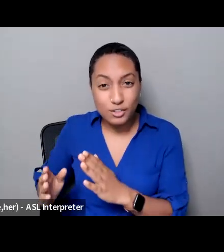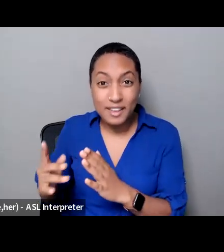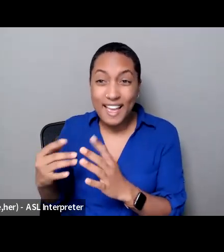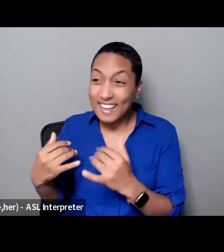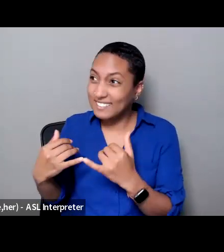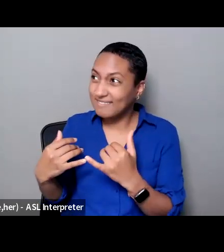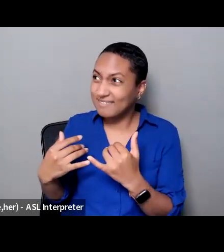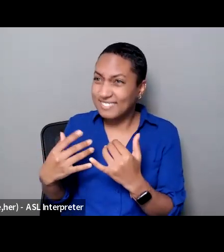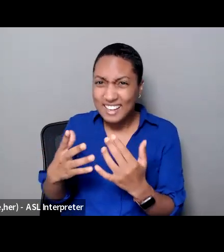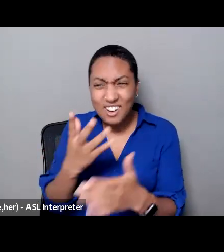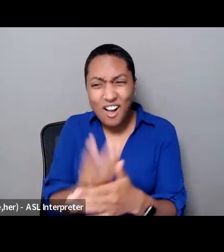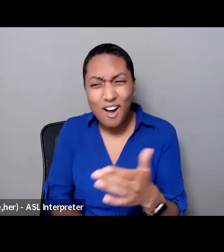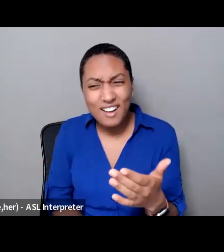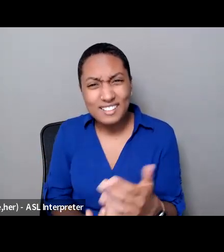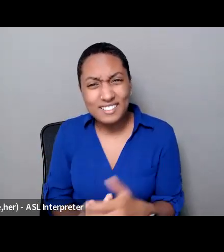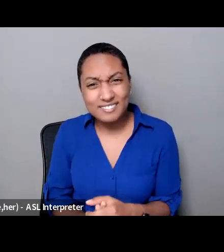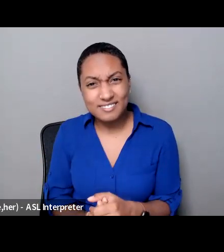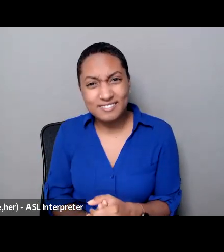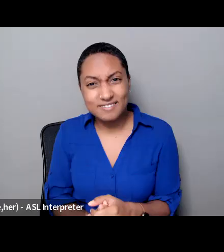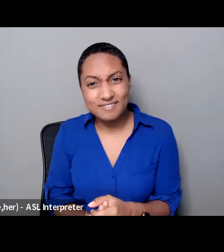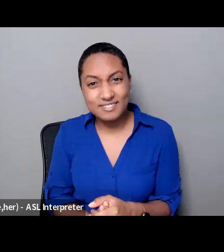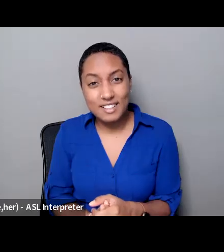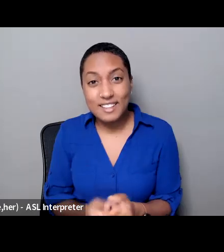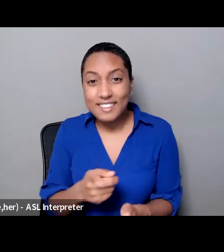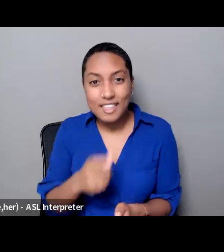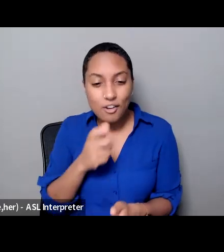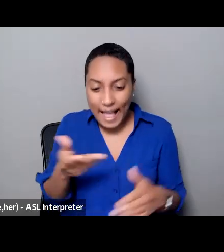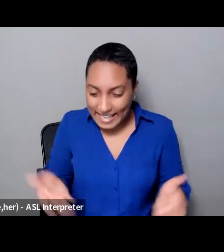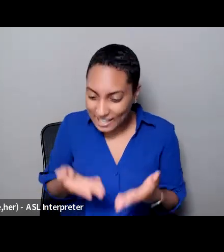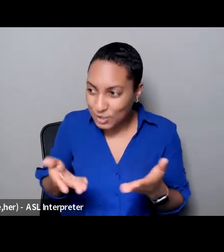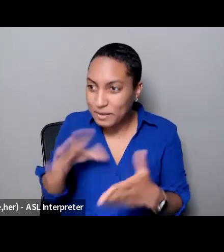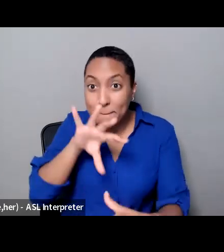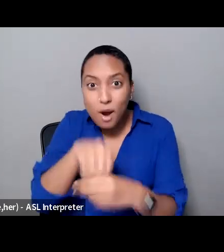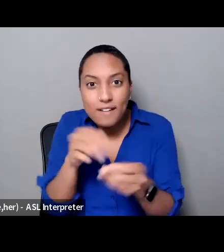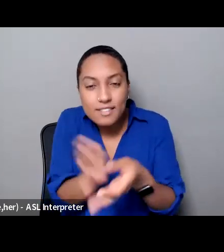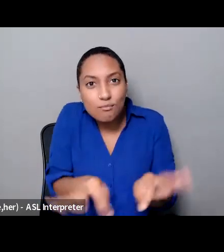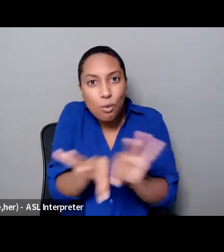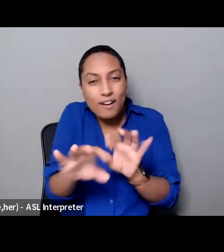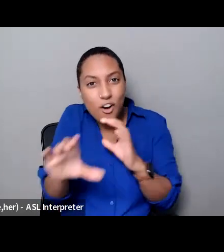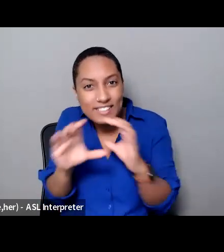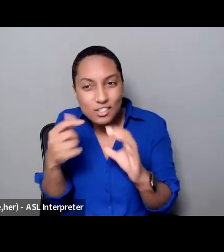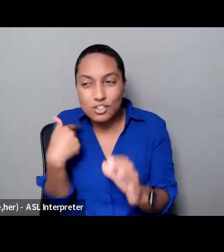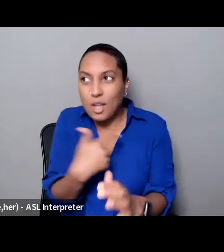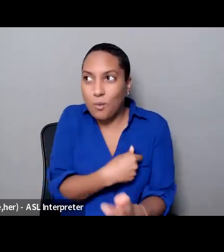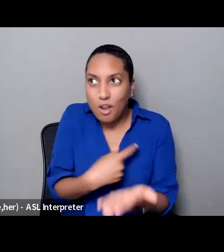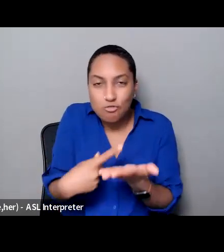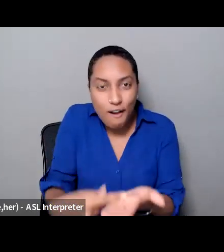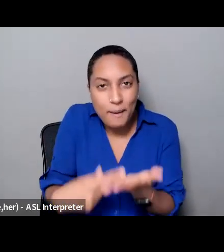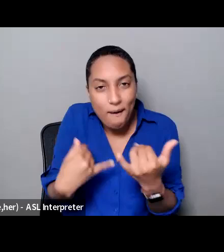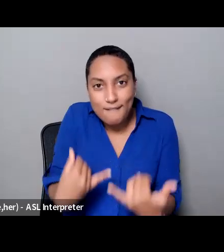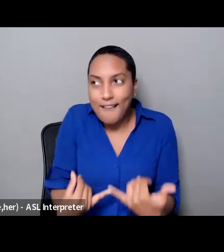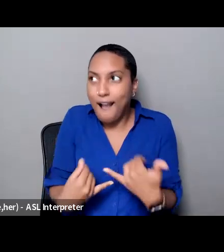not here to be part of the vital conversations we're having about diversity, equity,